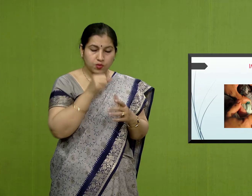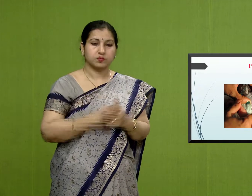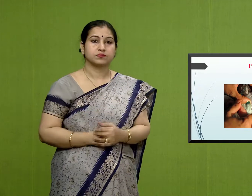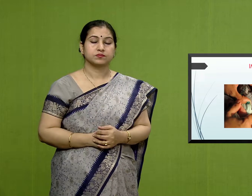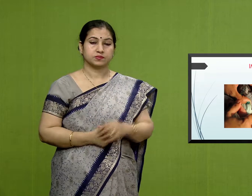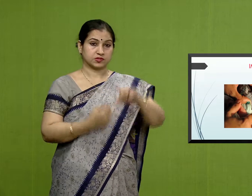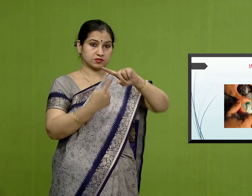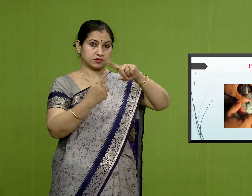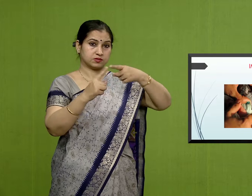tetanus,